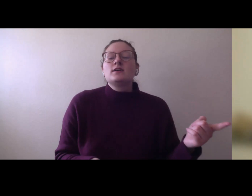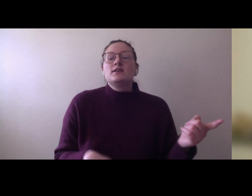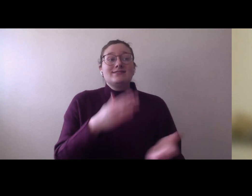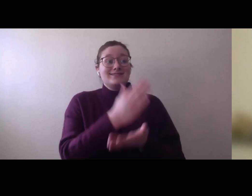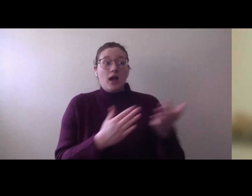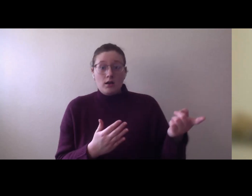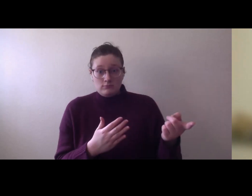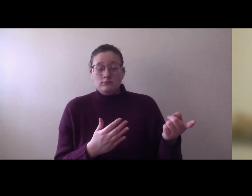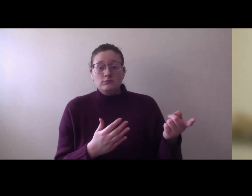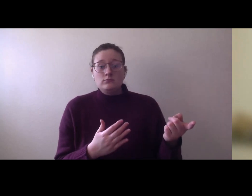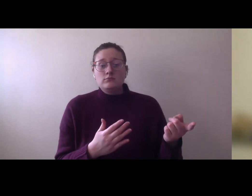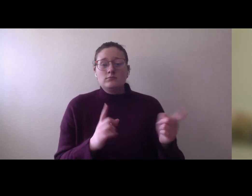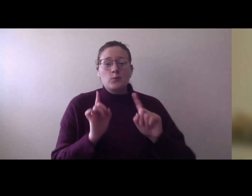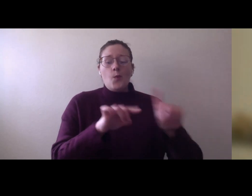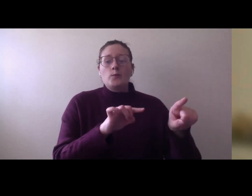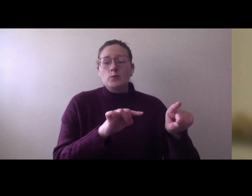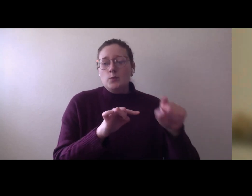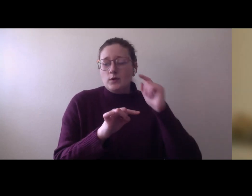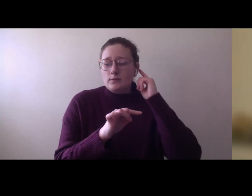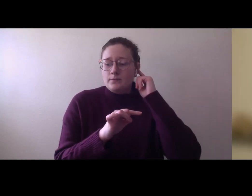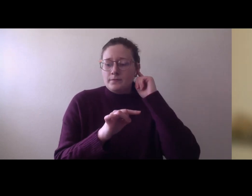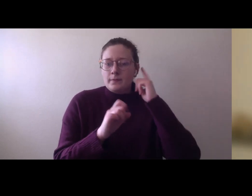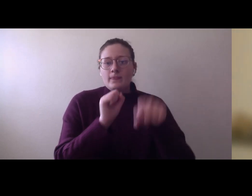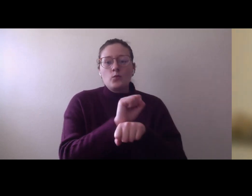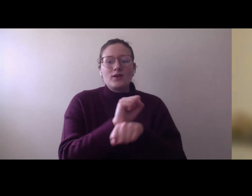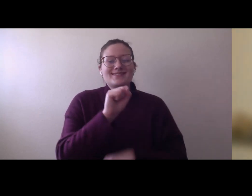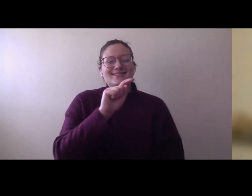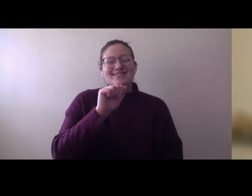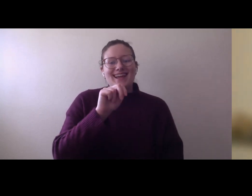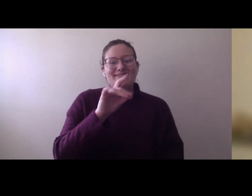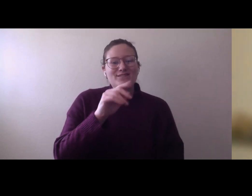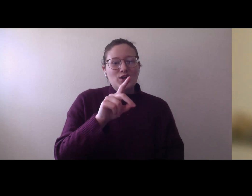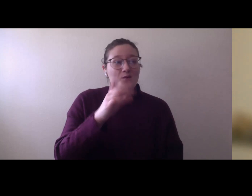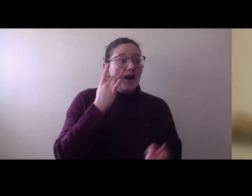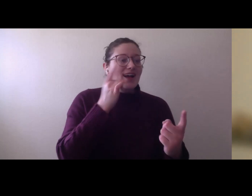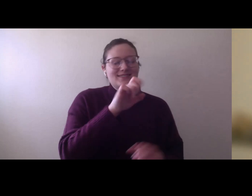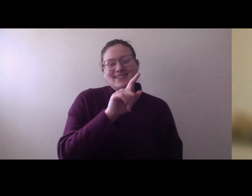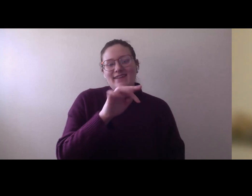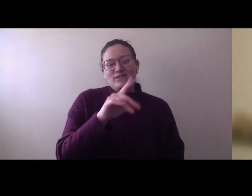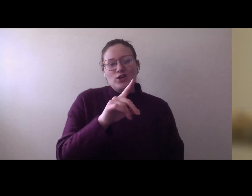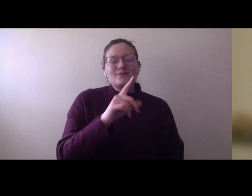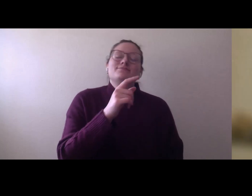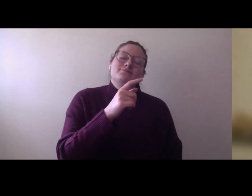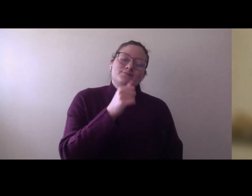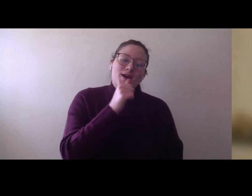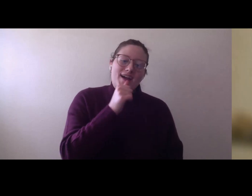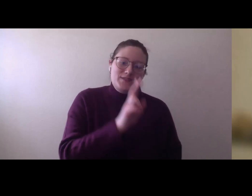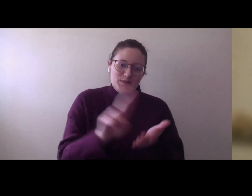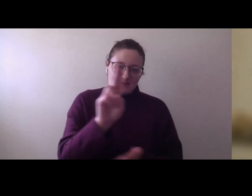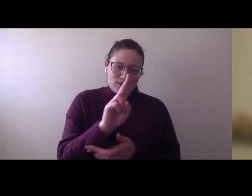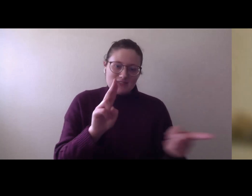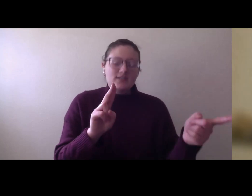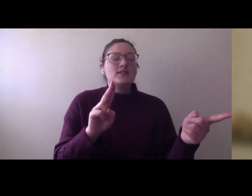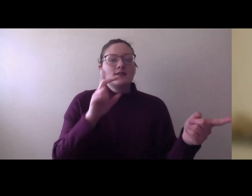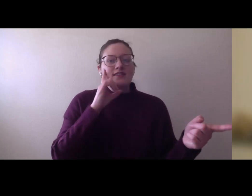able to go to work in Stanford, because Stanford was a private university. So I think